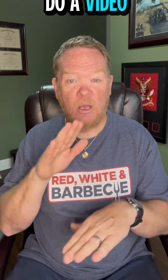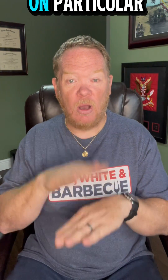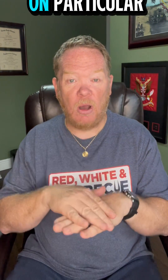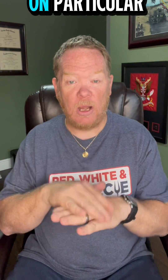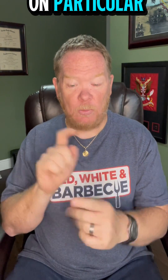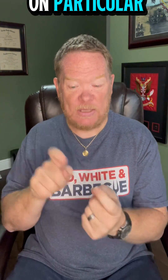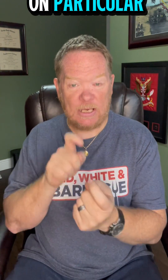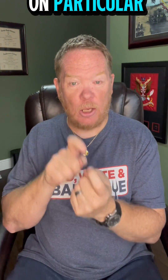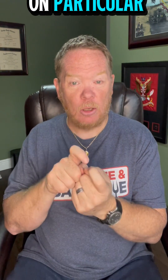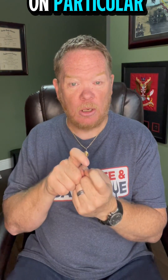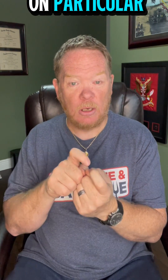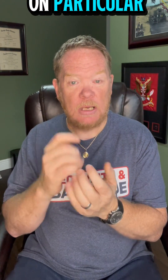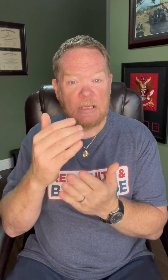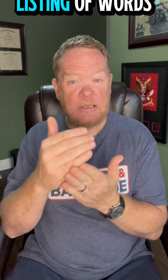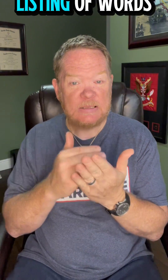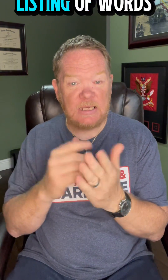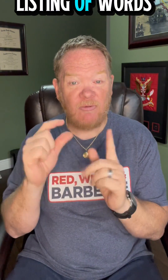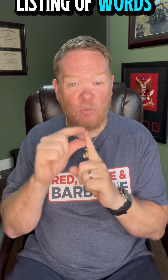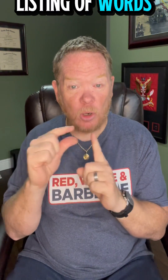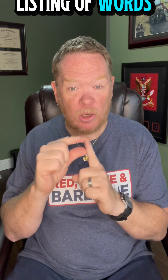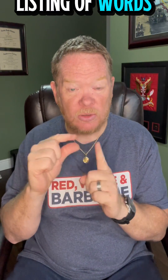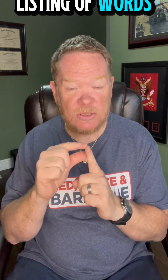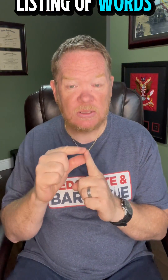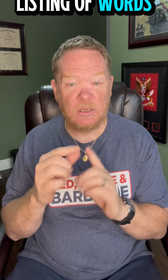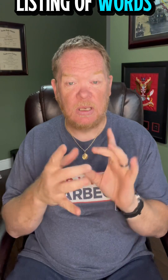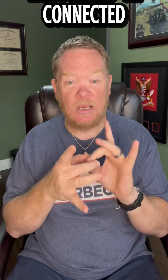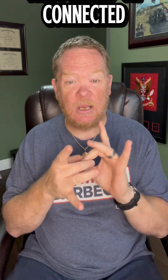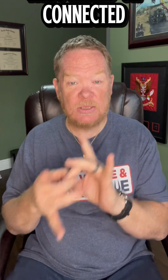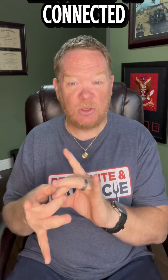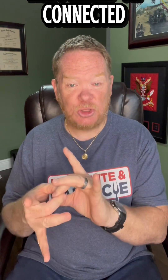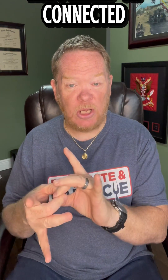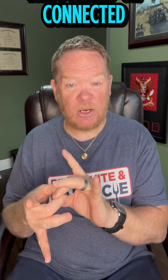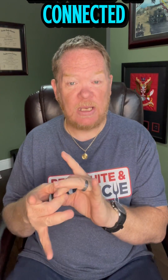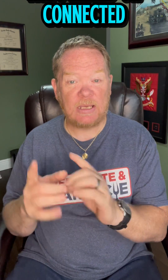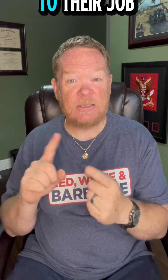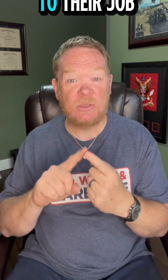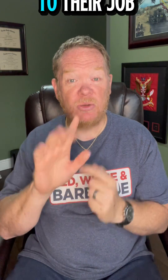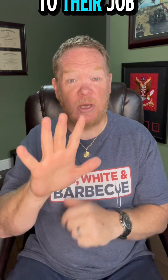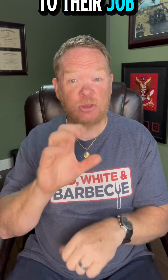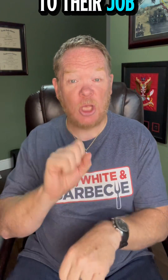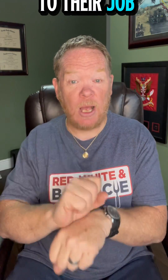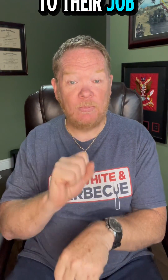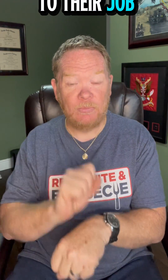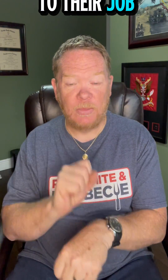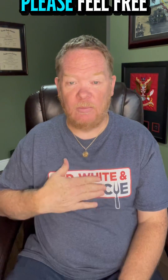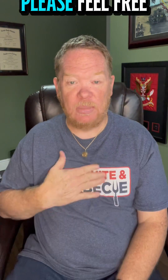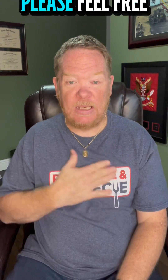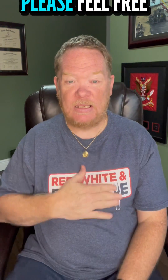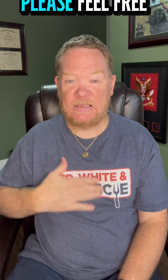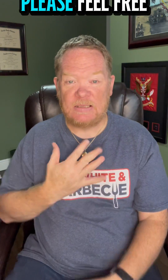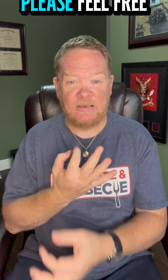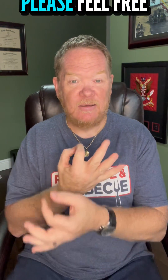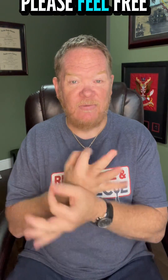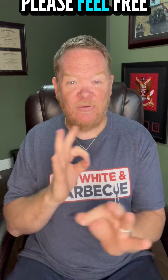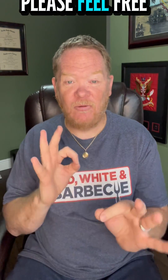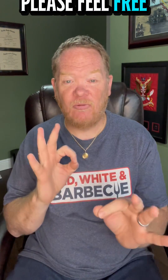on a particular listing of words associated or connected to their job, please feel